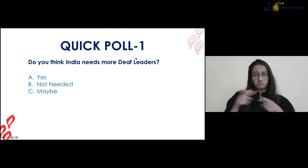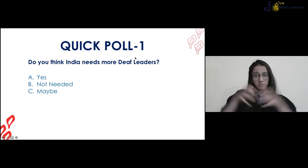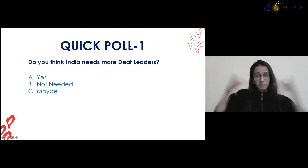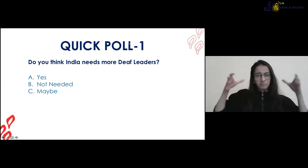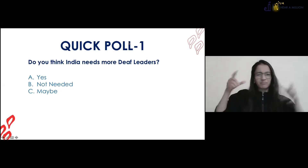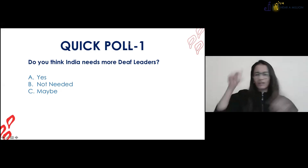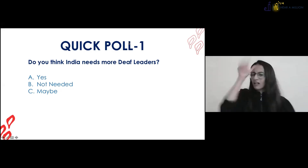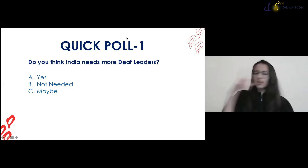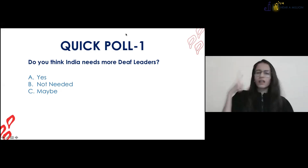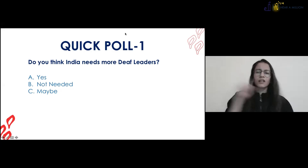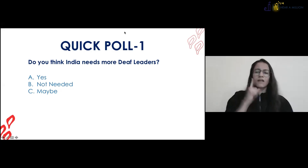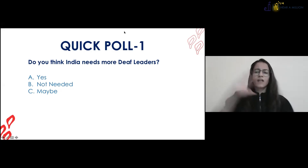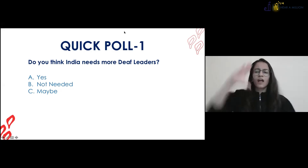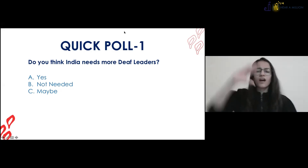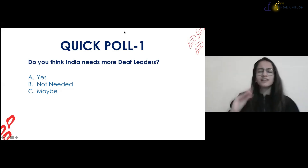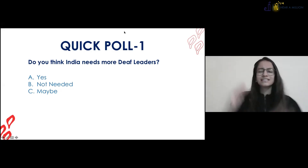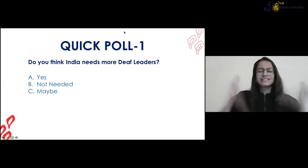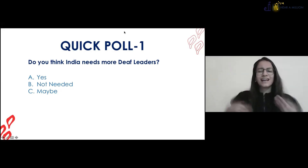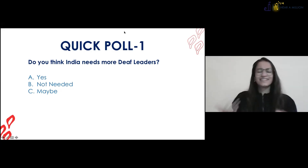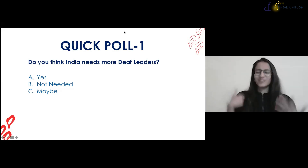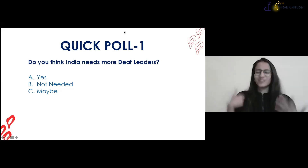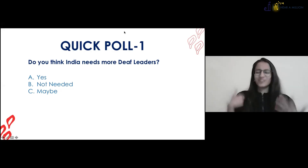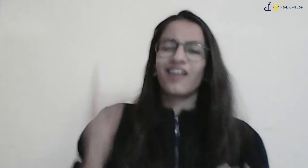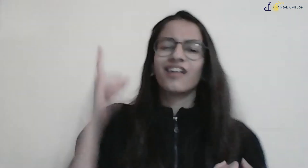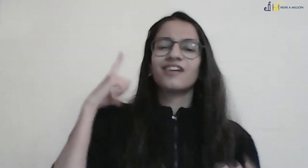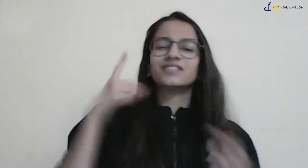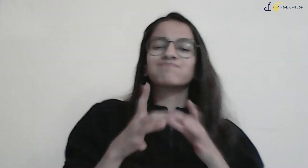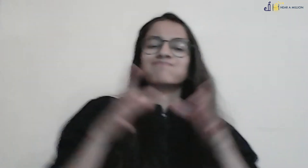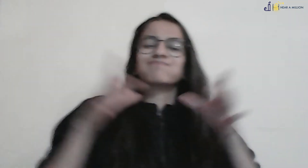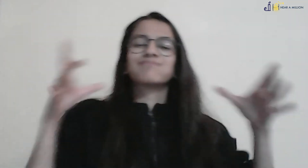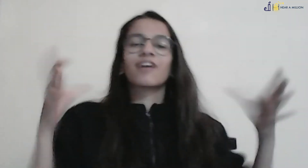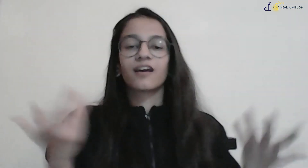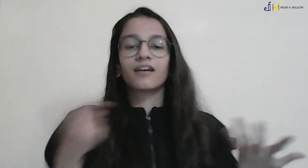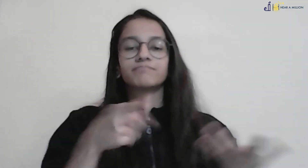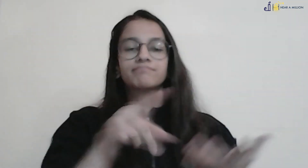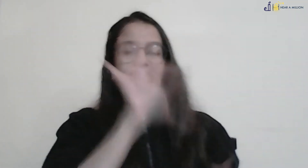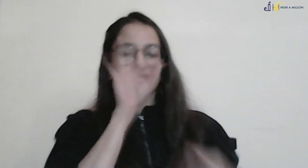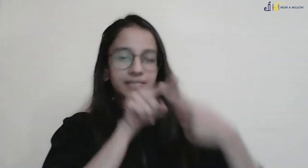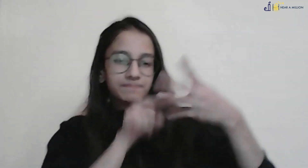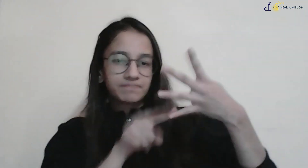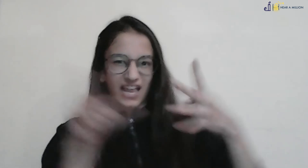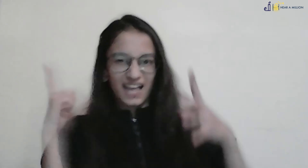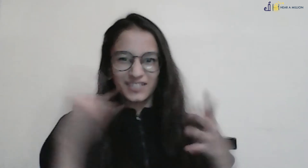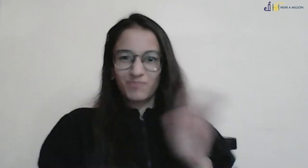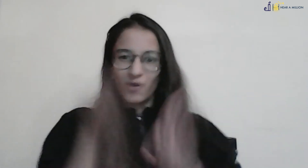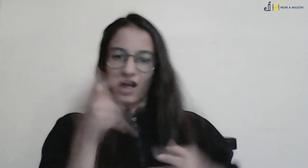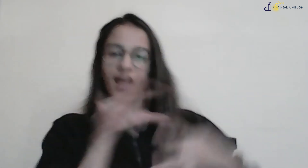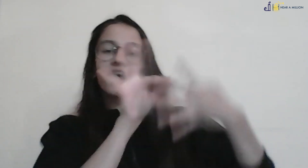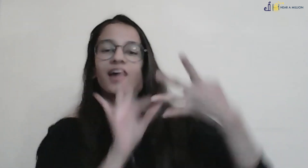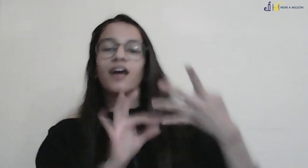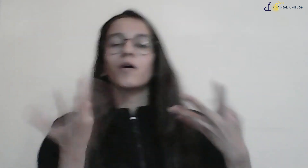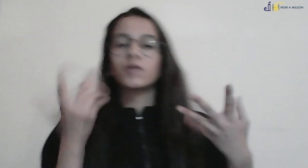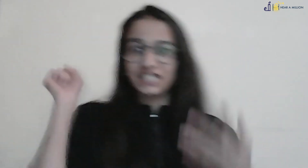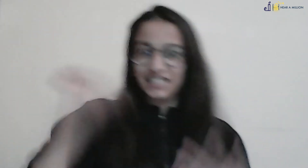I'll explain once again. Here in India, do we have more deaf leaders, or we would like to have more deaf